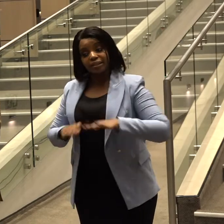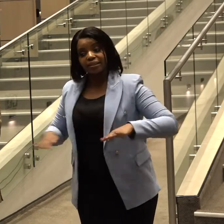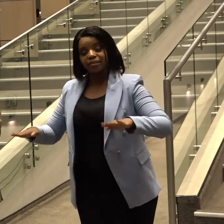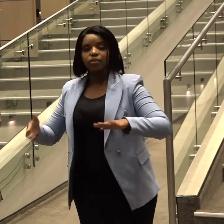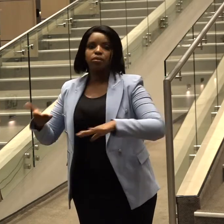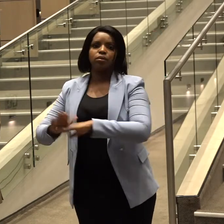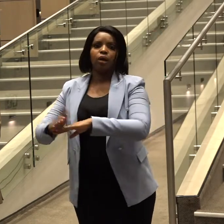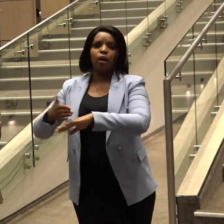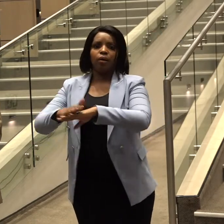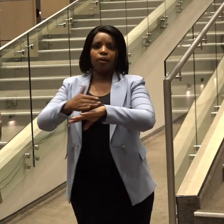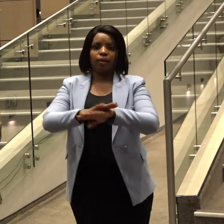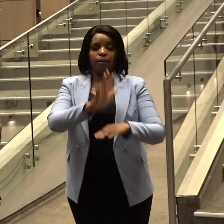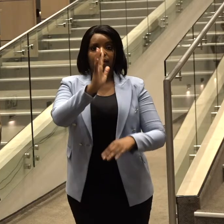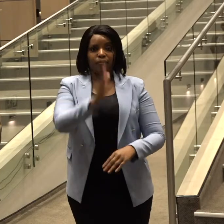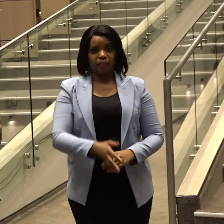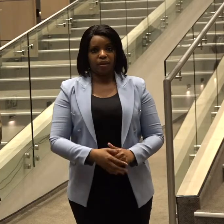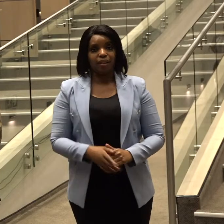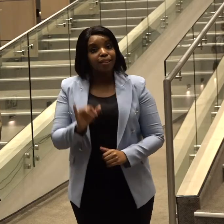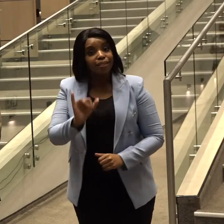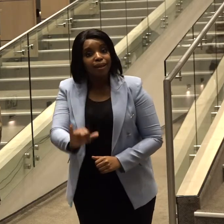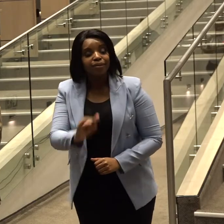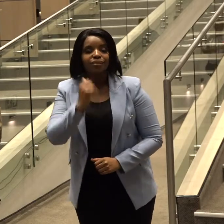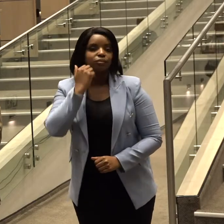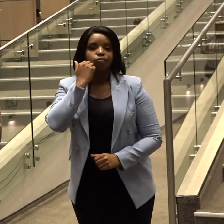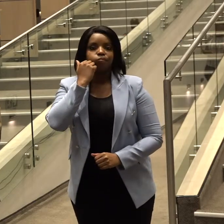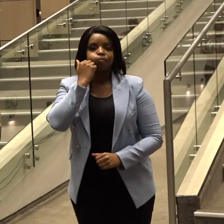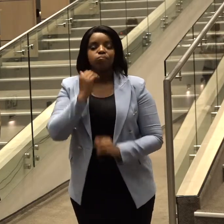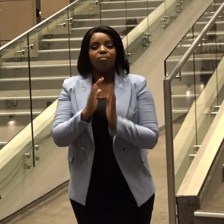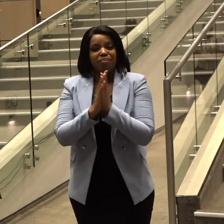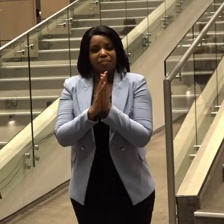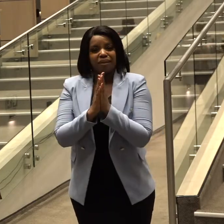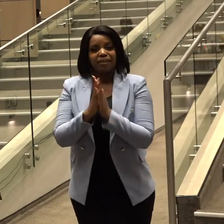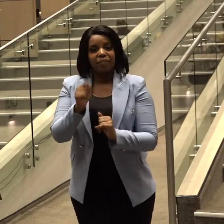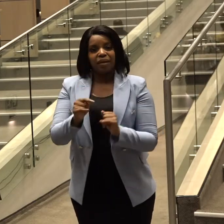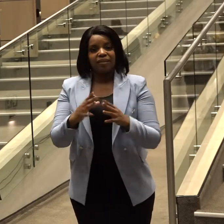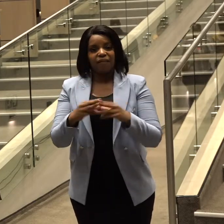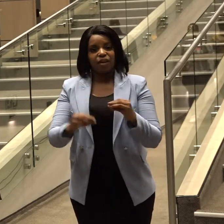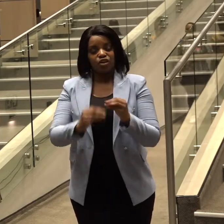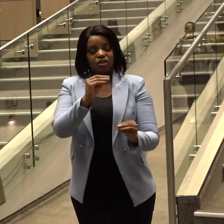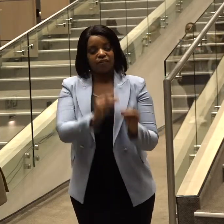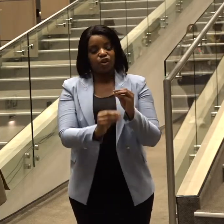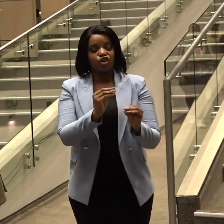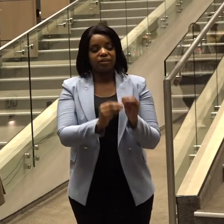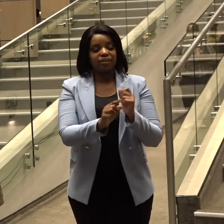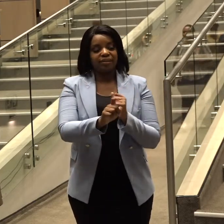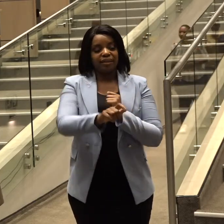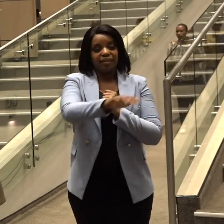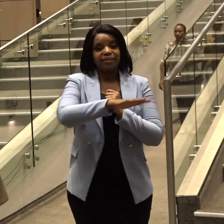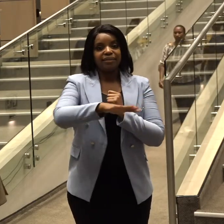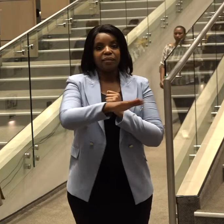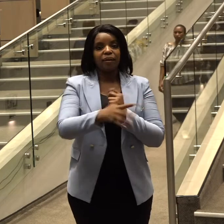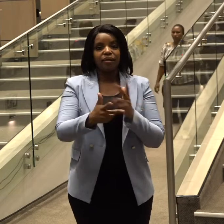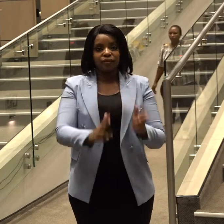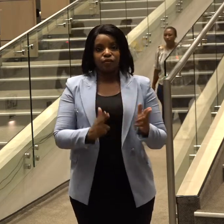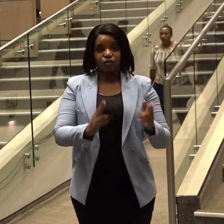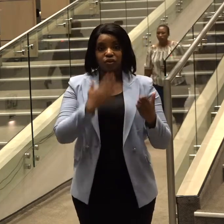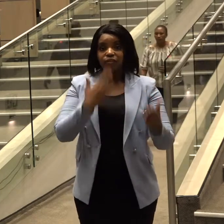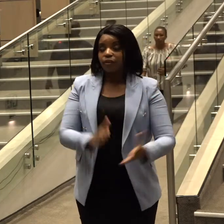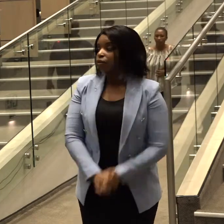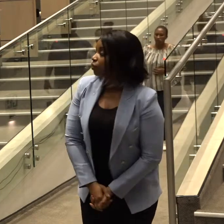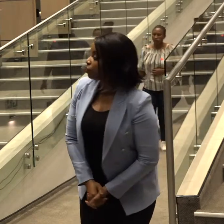do that please complete the Pina sport railway station thank